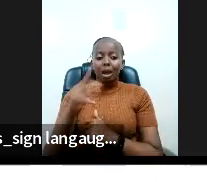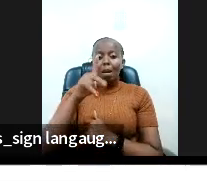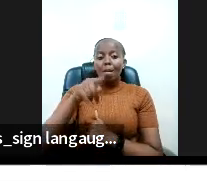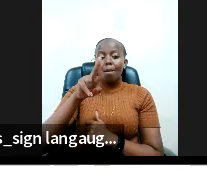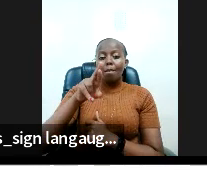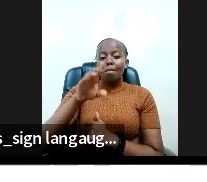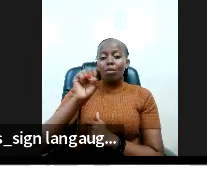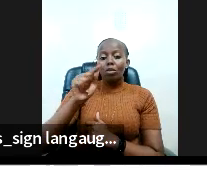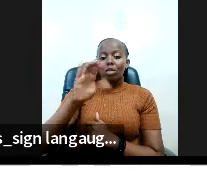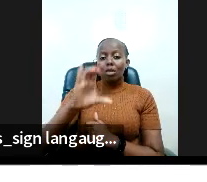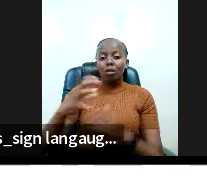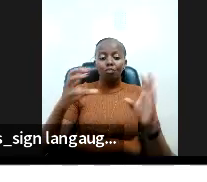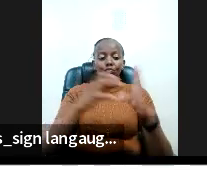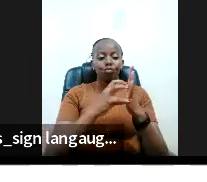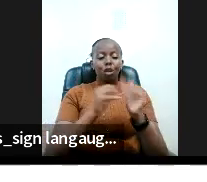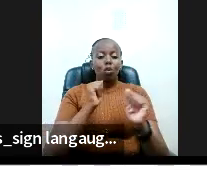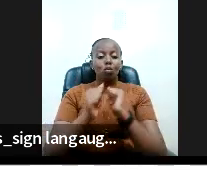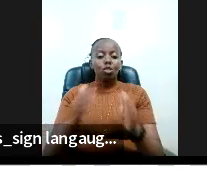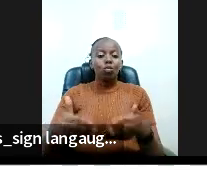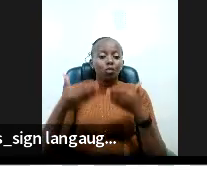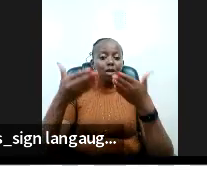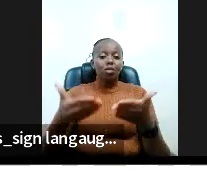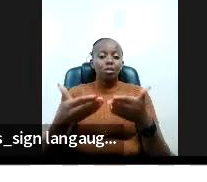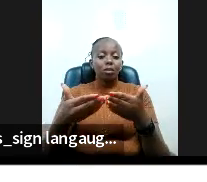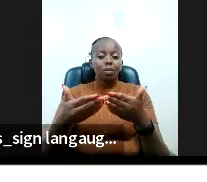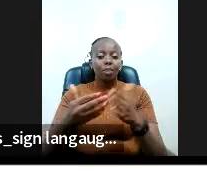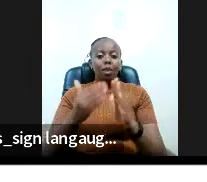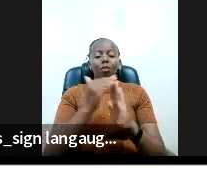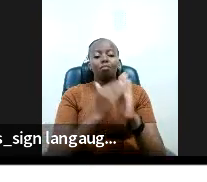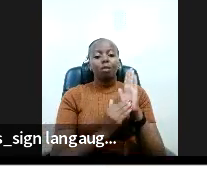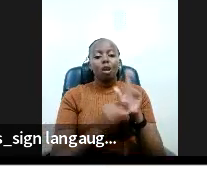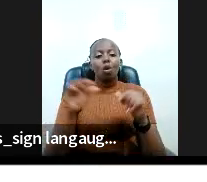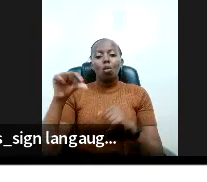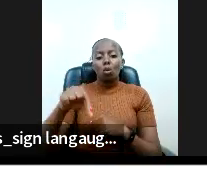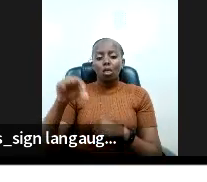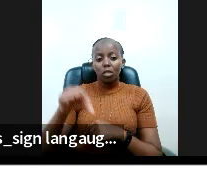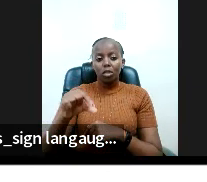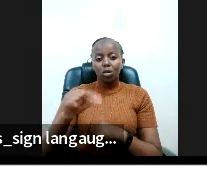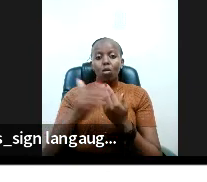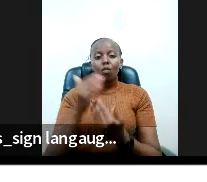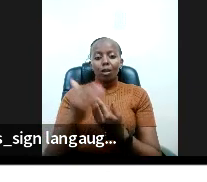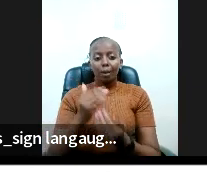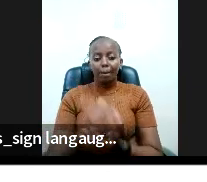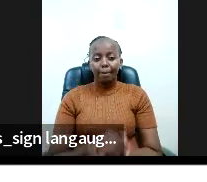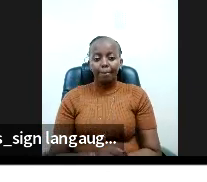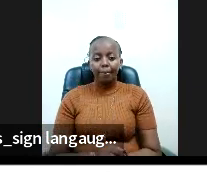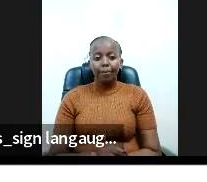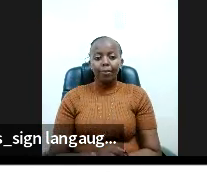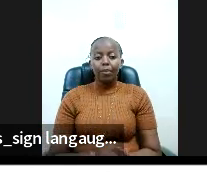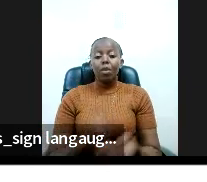socket, which provides the following quality of care.